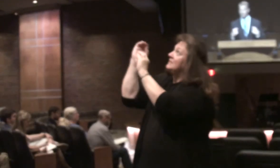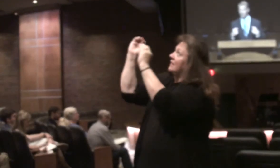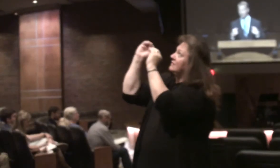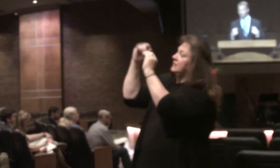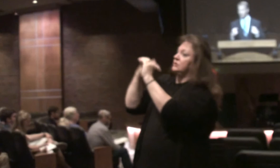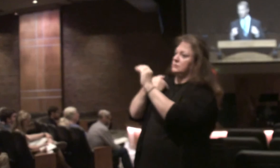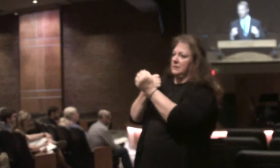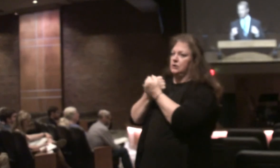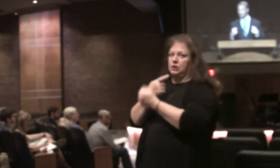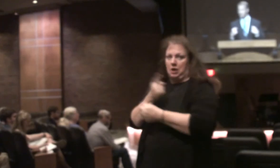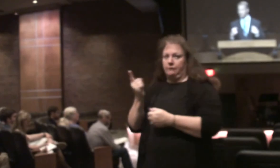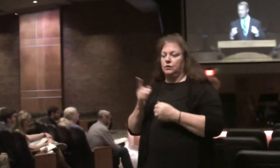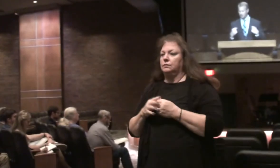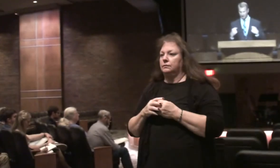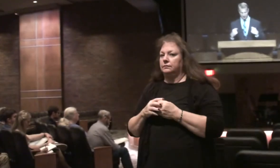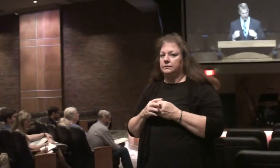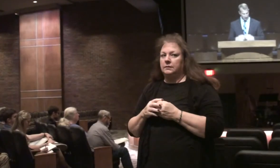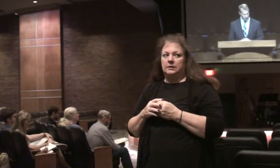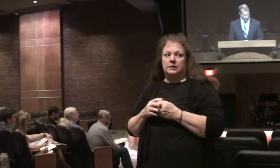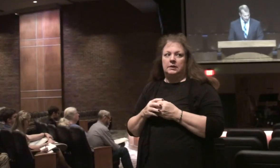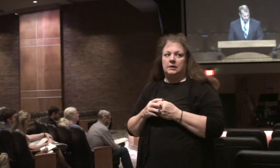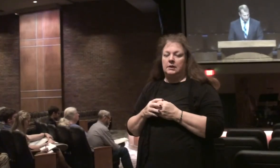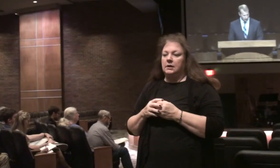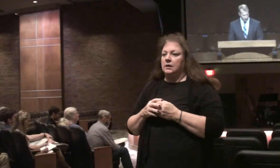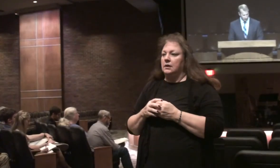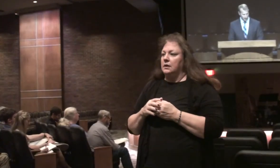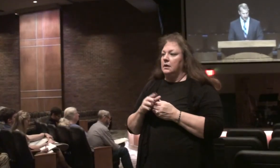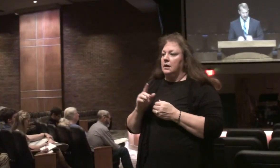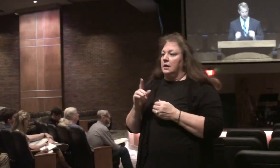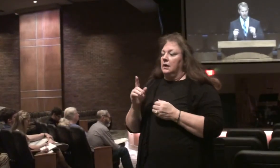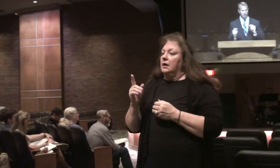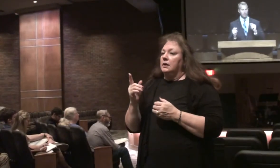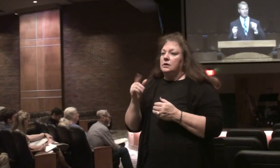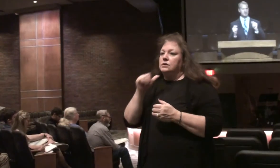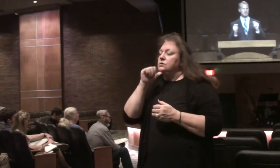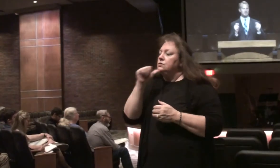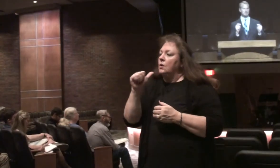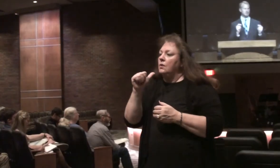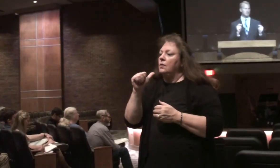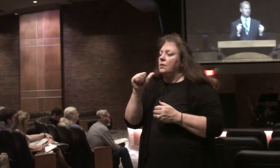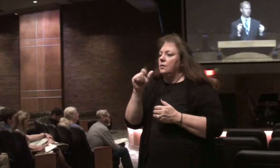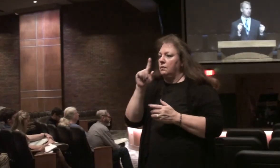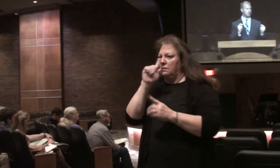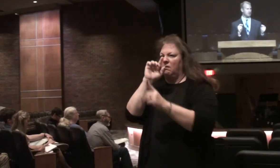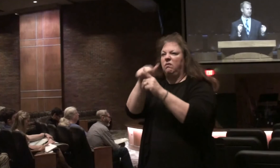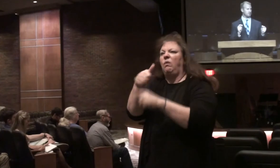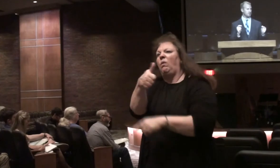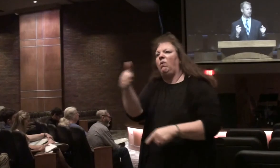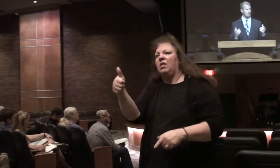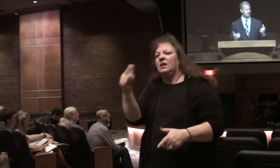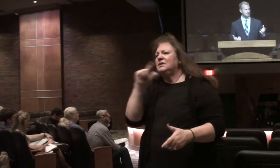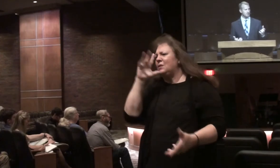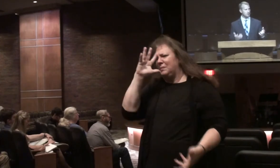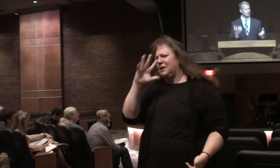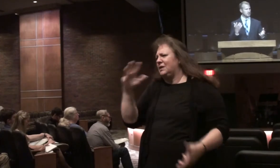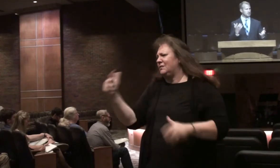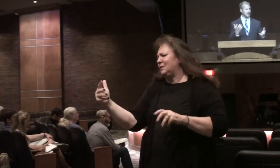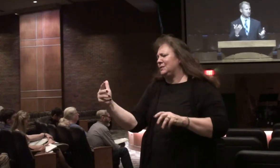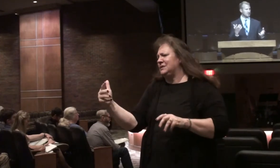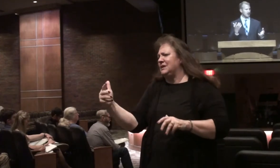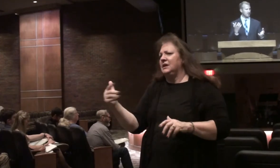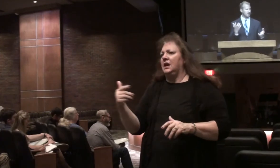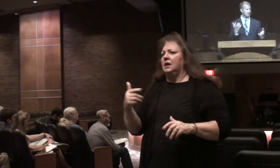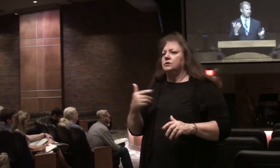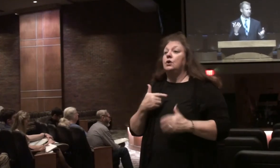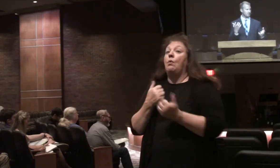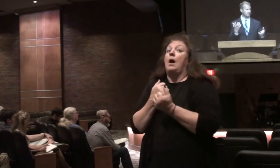to love one another. Let's say, where am I at with the Lord? And don't deceive yourself, though. Don't get confused. The solution is not